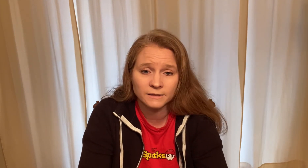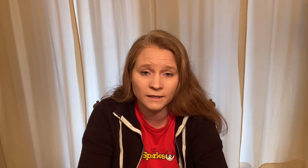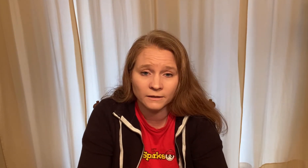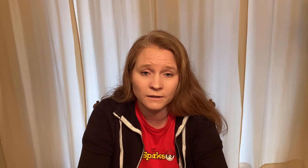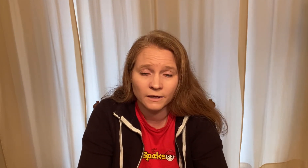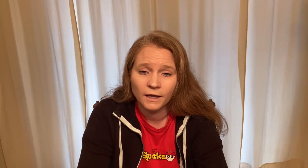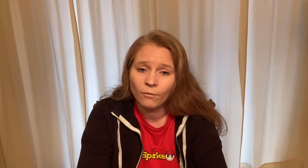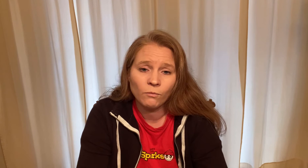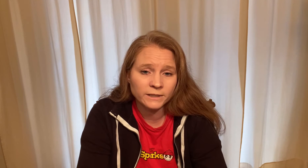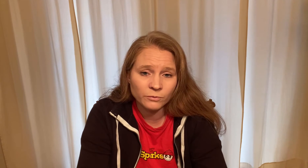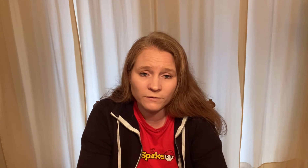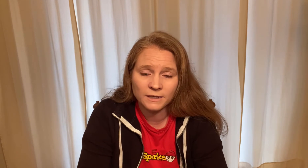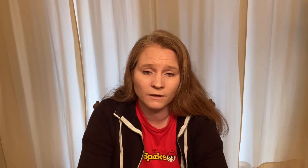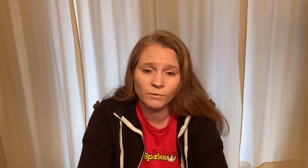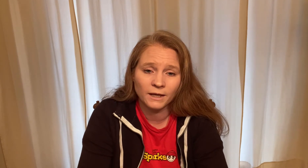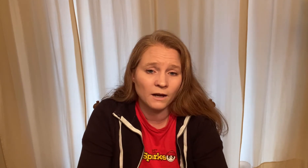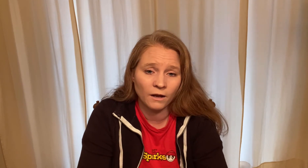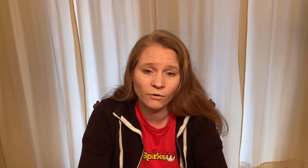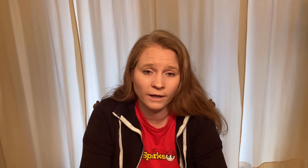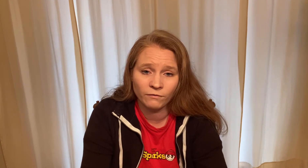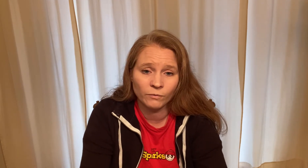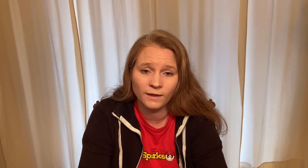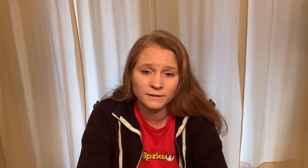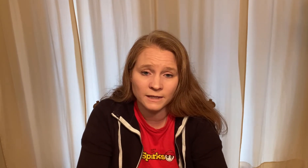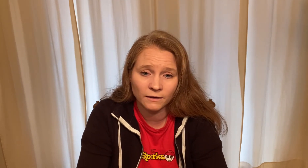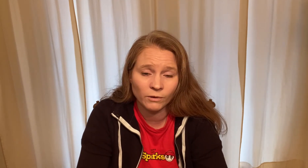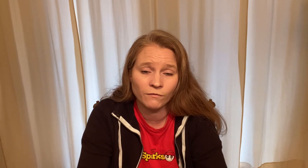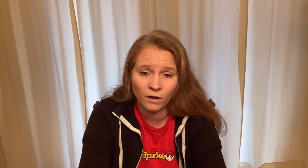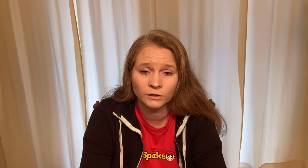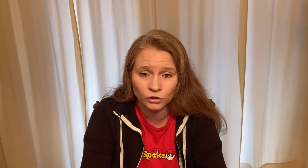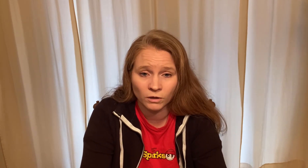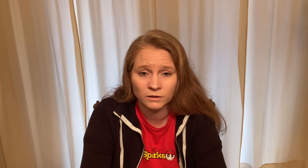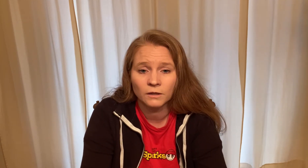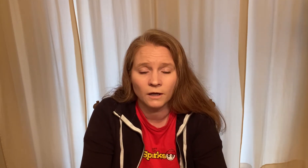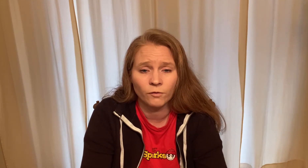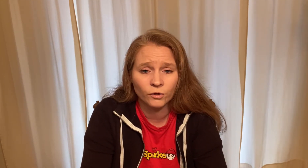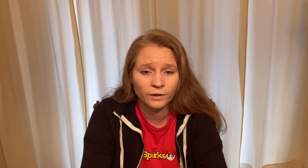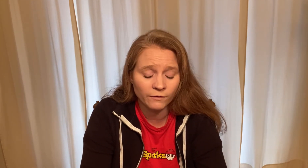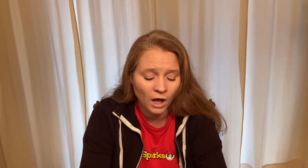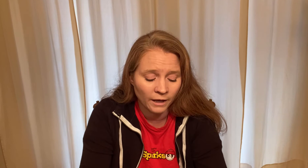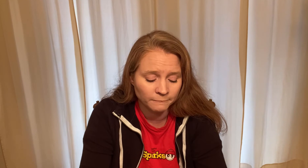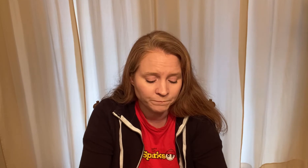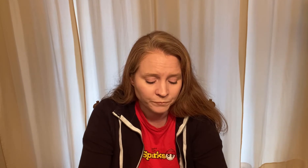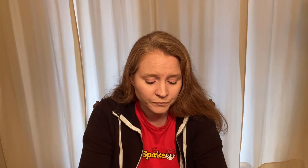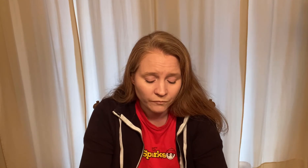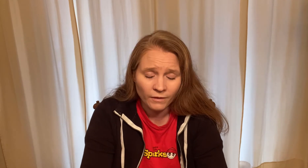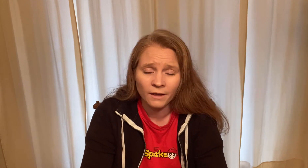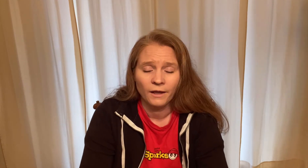sinned. Well, once we've sinned, we cannot go to heaven with that sin. We've fallen short of the glory of God.